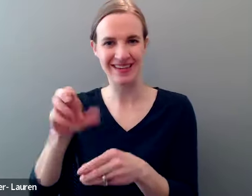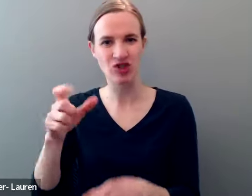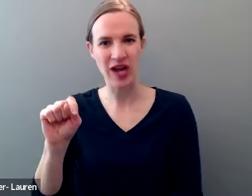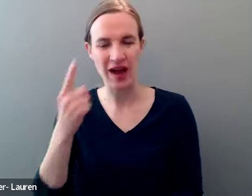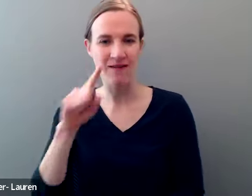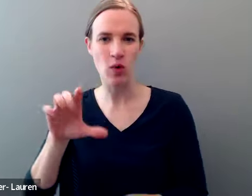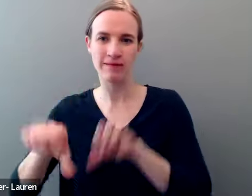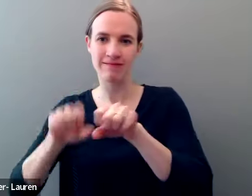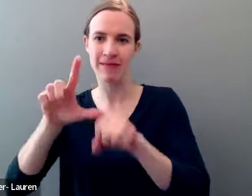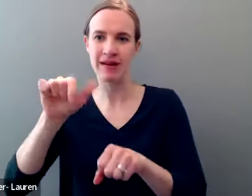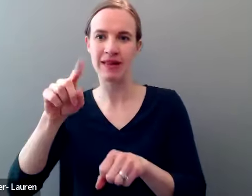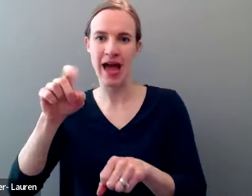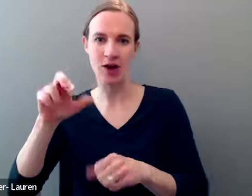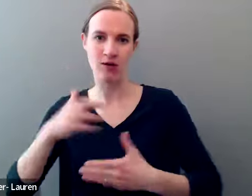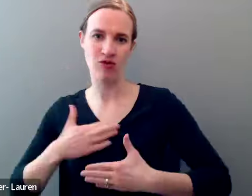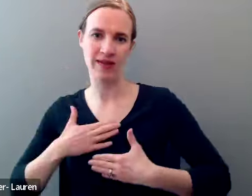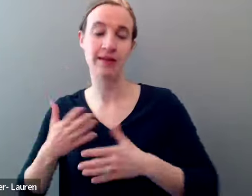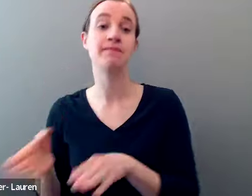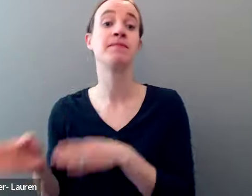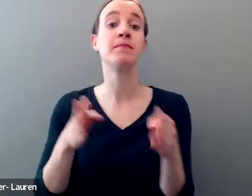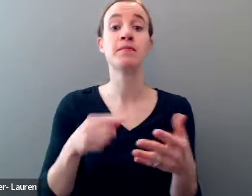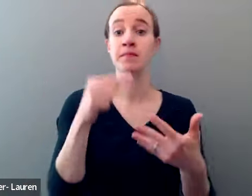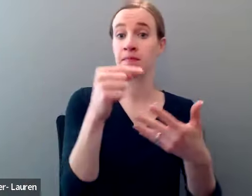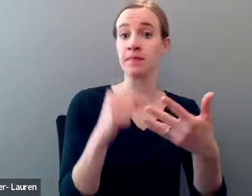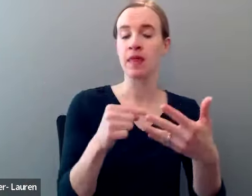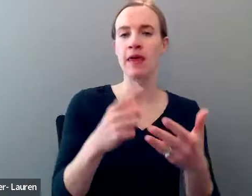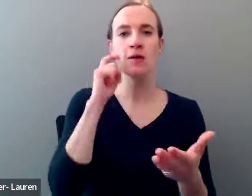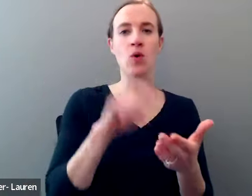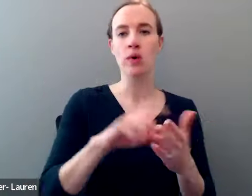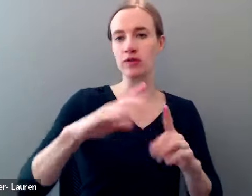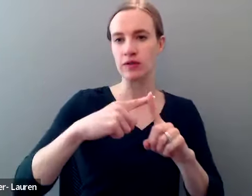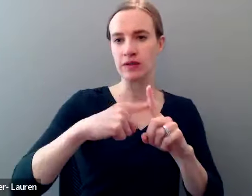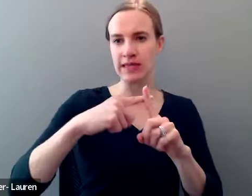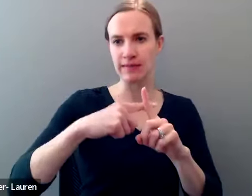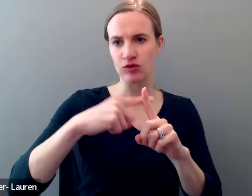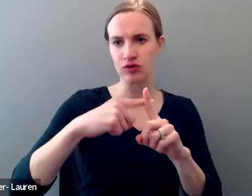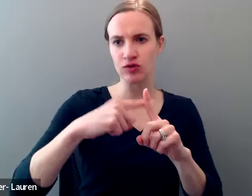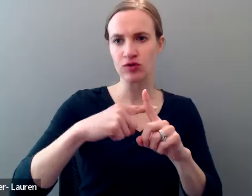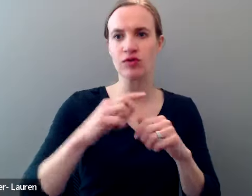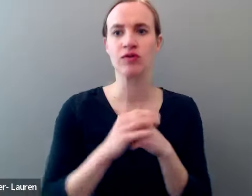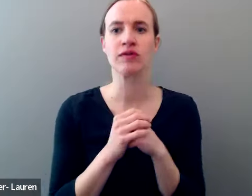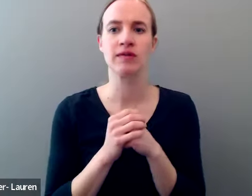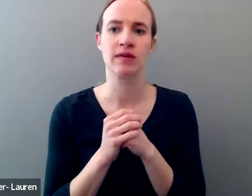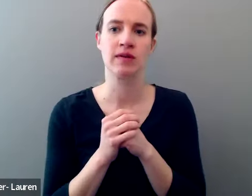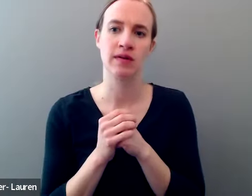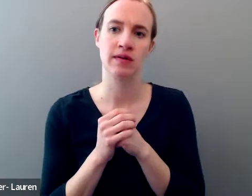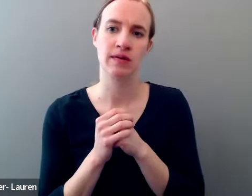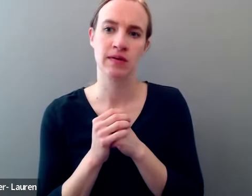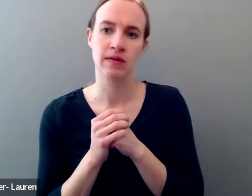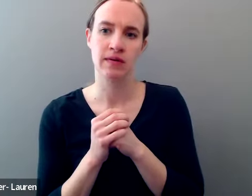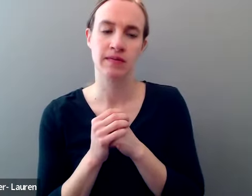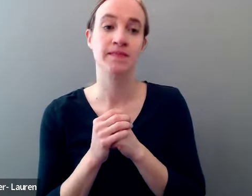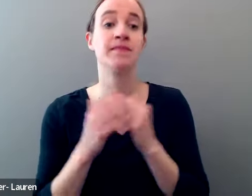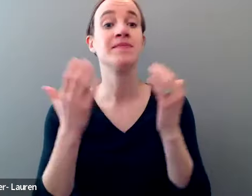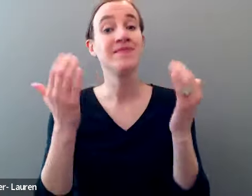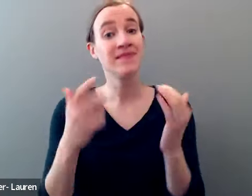Just noticing your temperature. And another phase, kind of a one, in the summer,